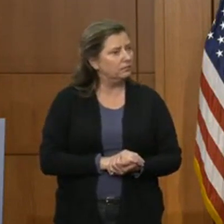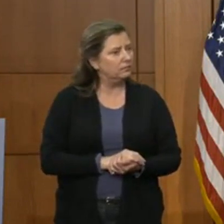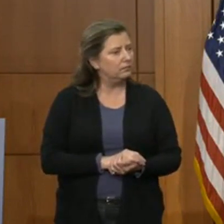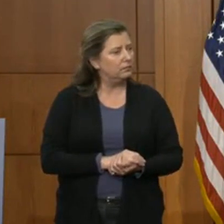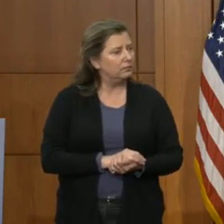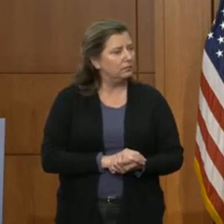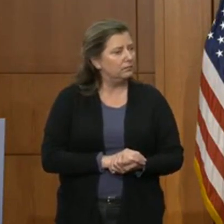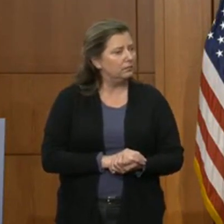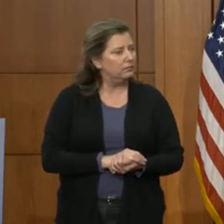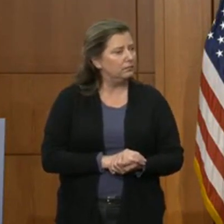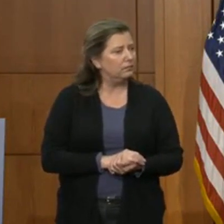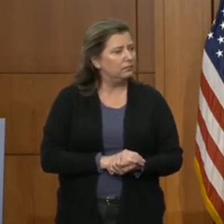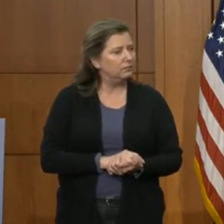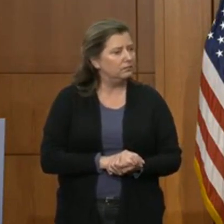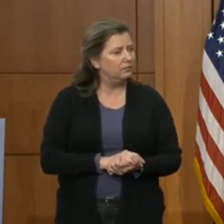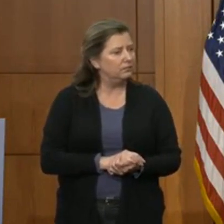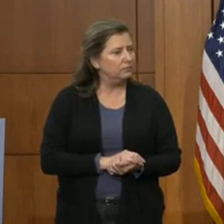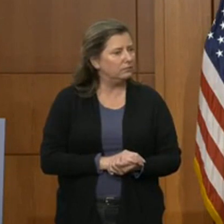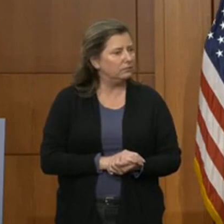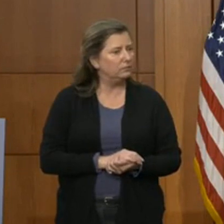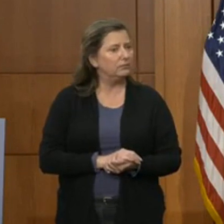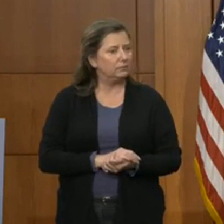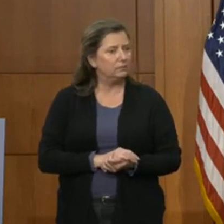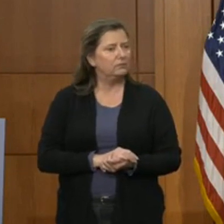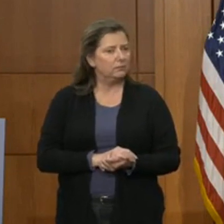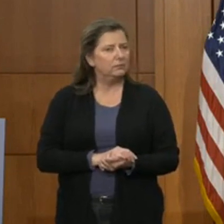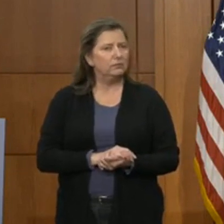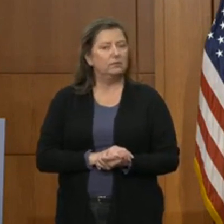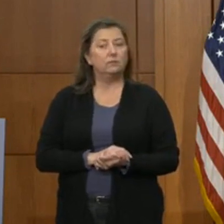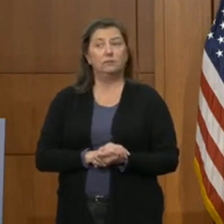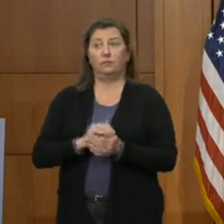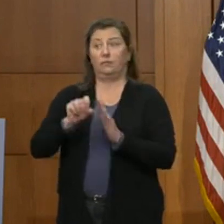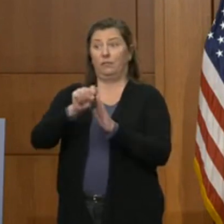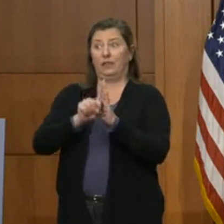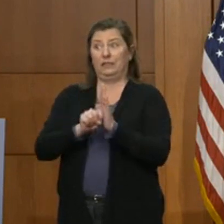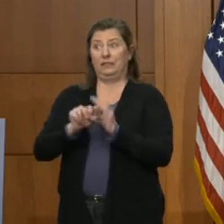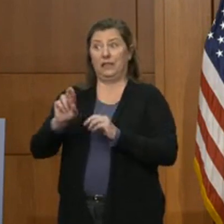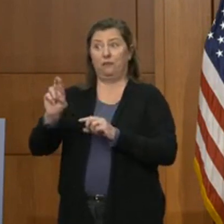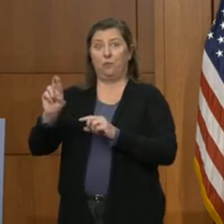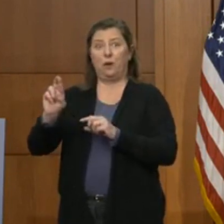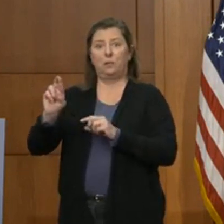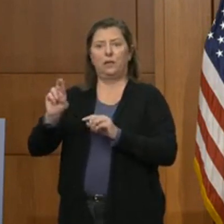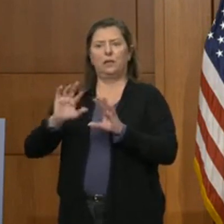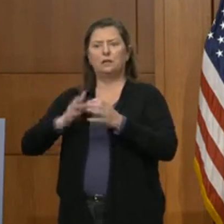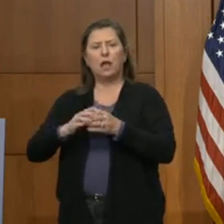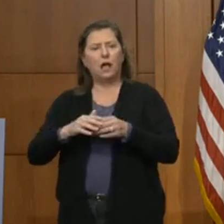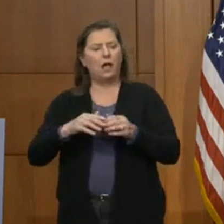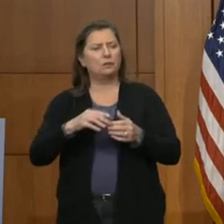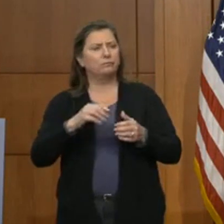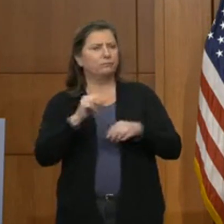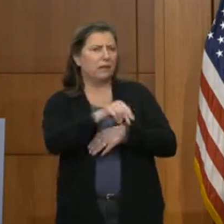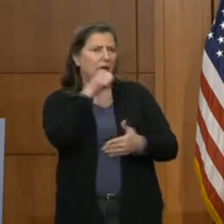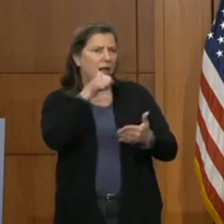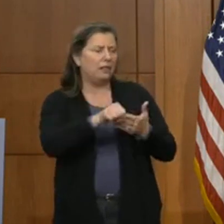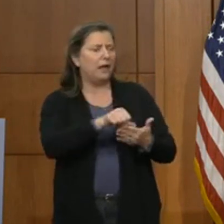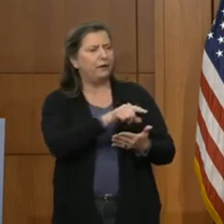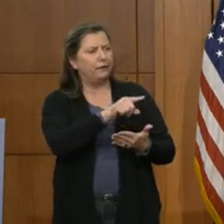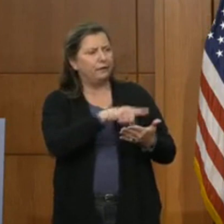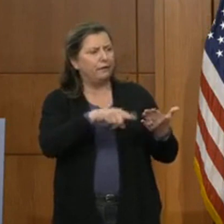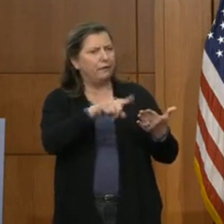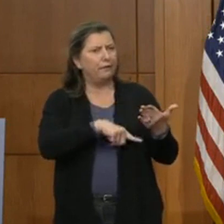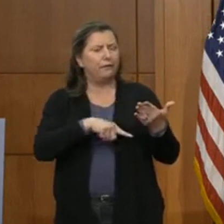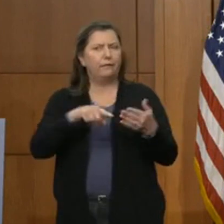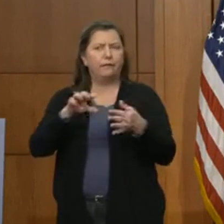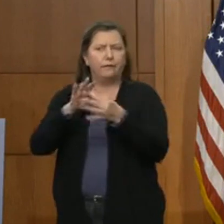letter today, one criticizing how you've been talking about coordinating with D.C. and Maryland for reopening and not mentioning Kentucky